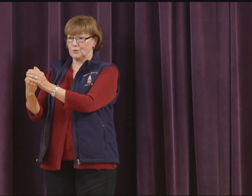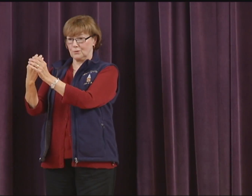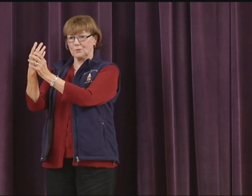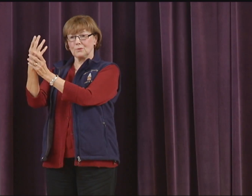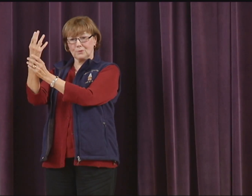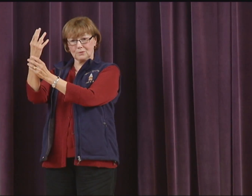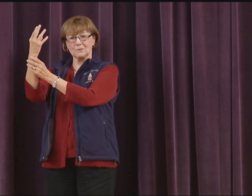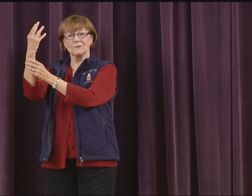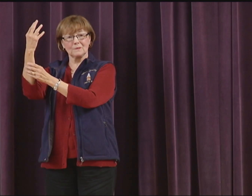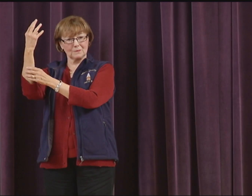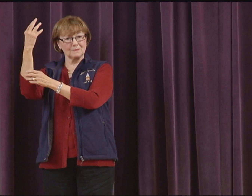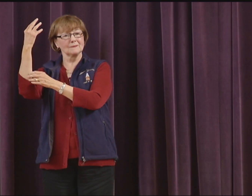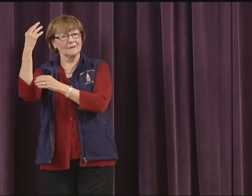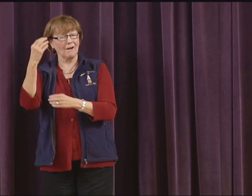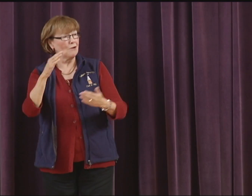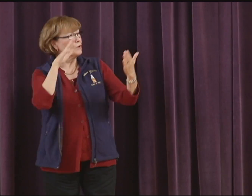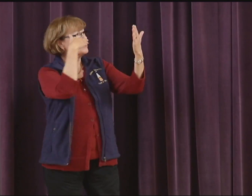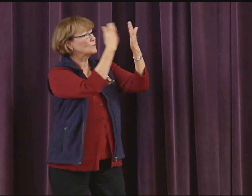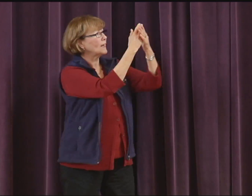You saw yourselves grow